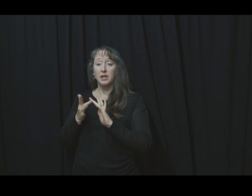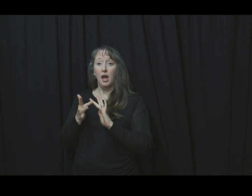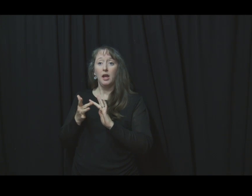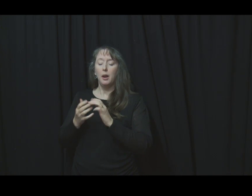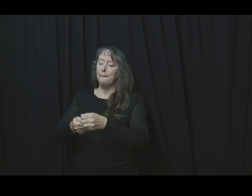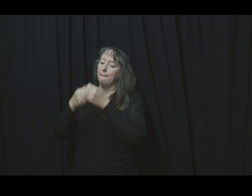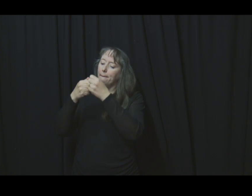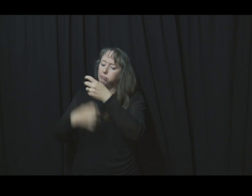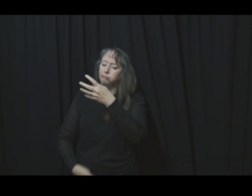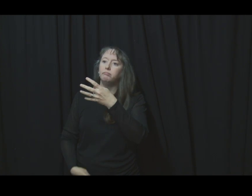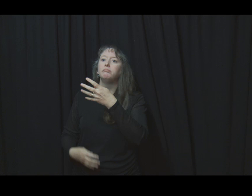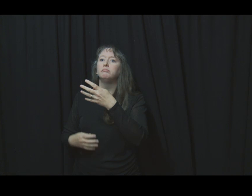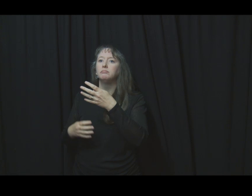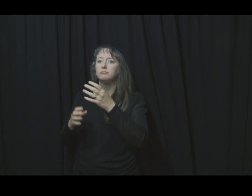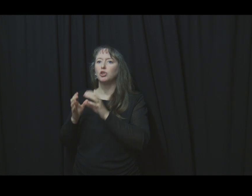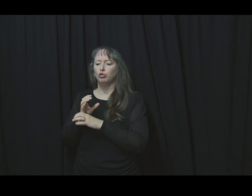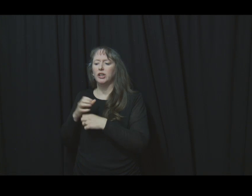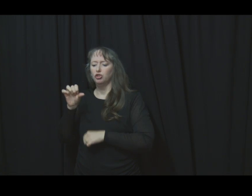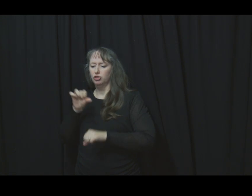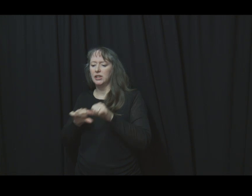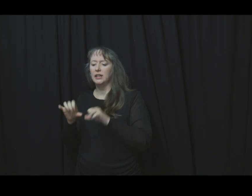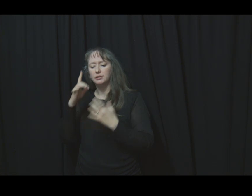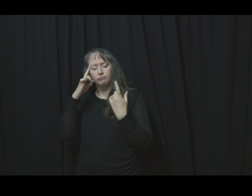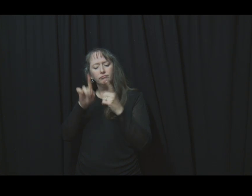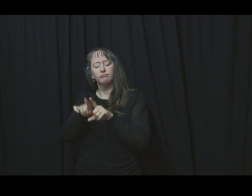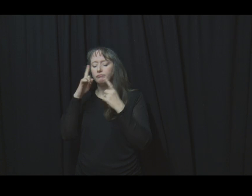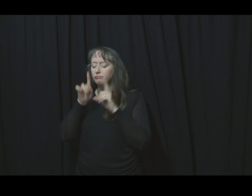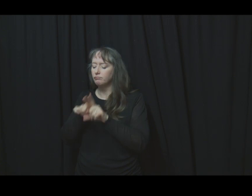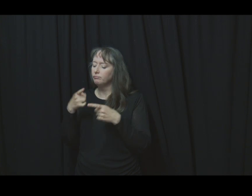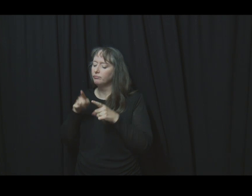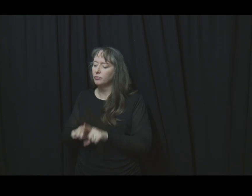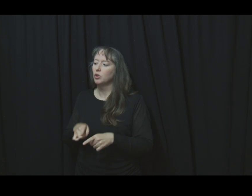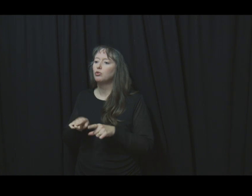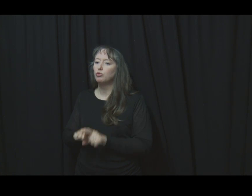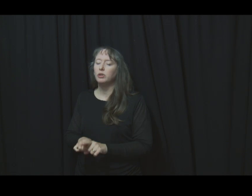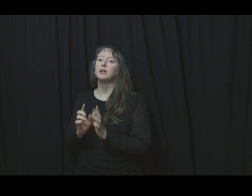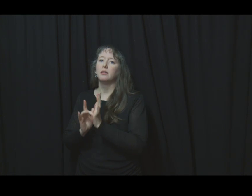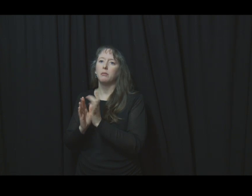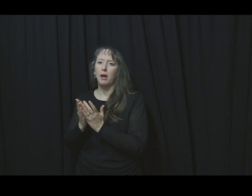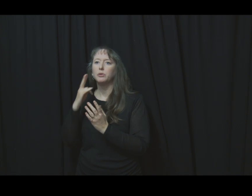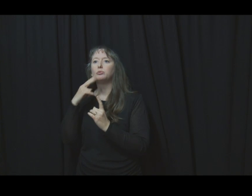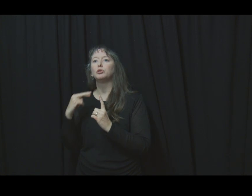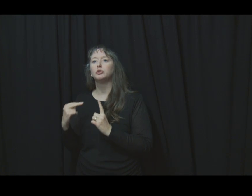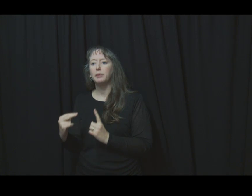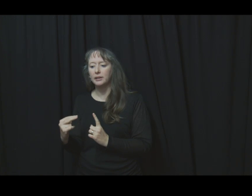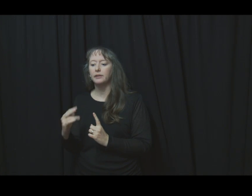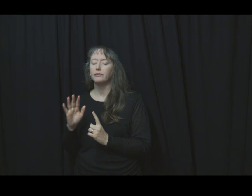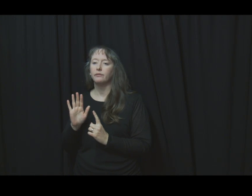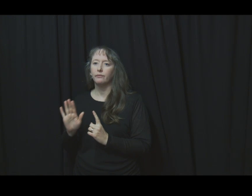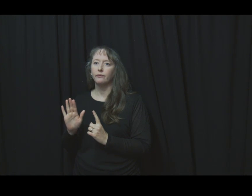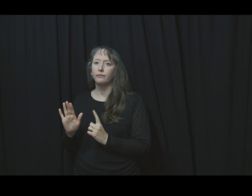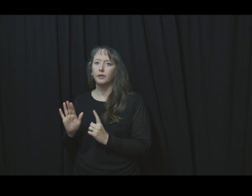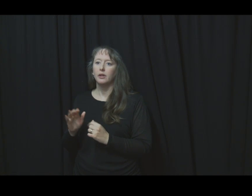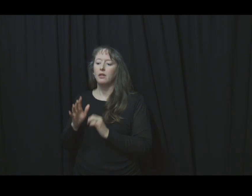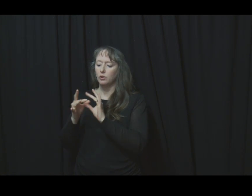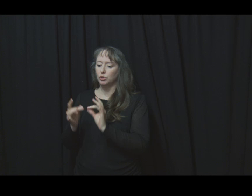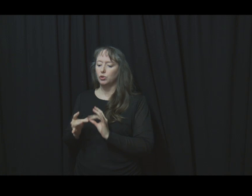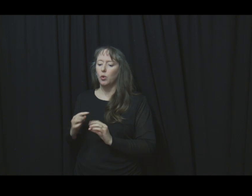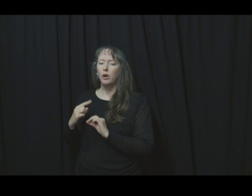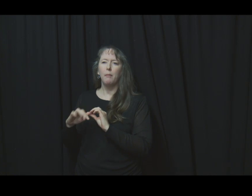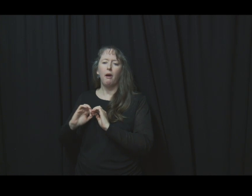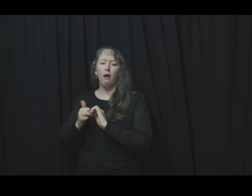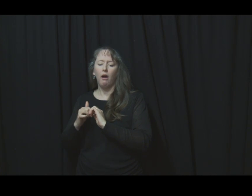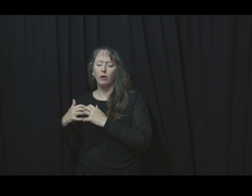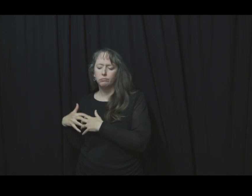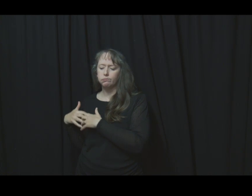creation scientists who agree with exactly what we're saying concerning the Bible and concerning the Bible's account of creation. So it's not just